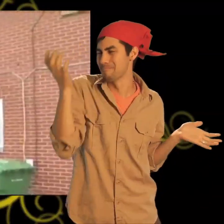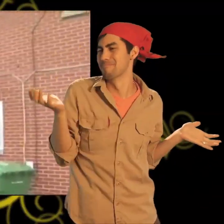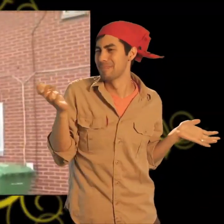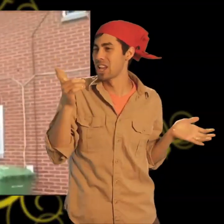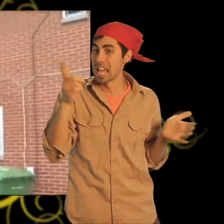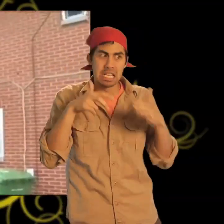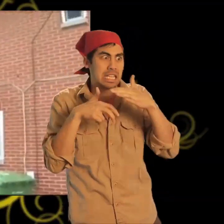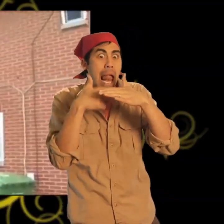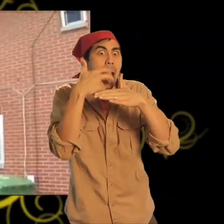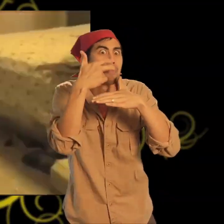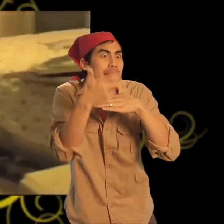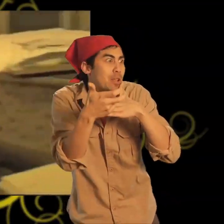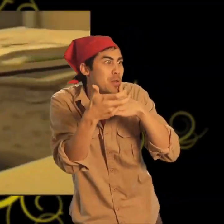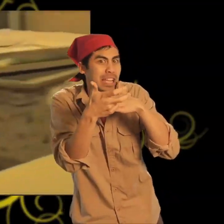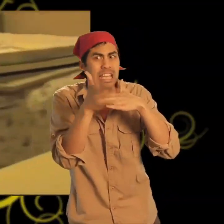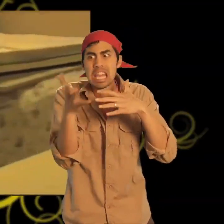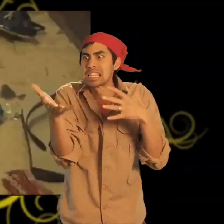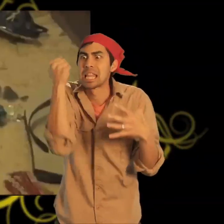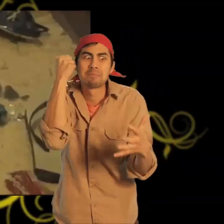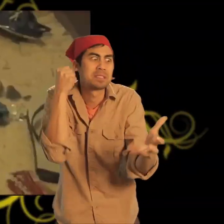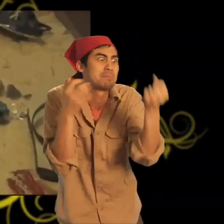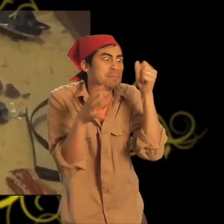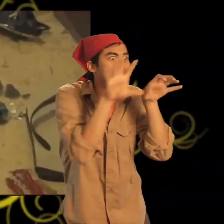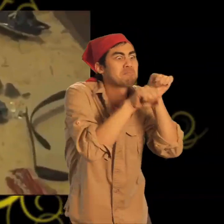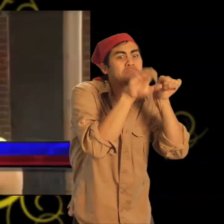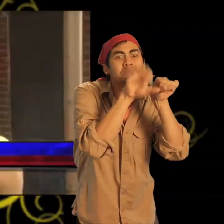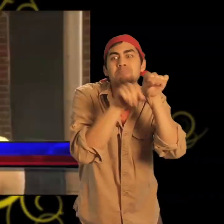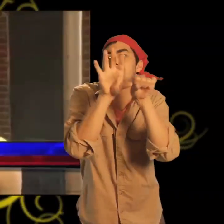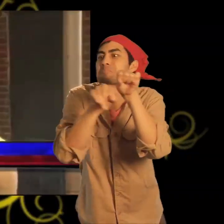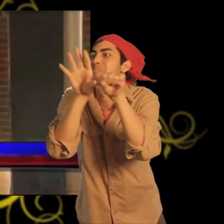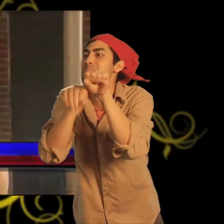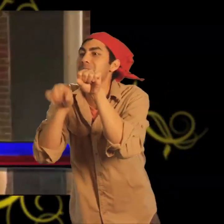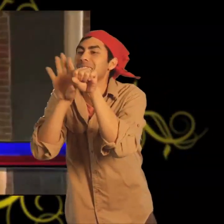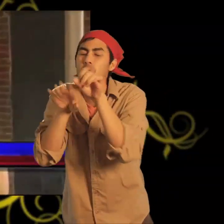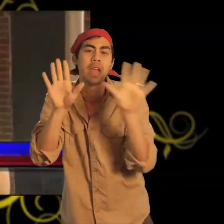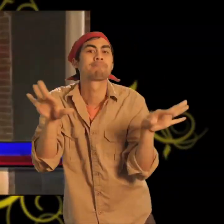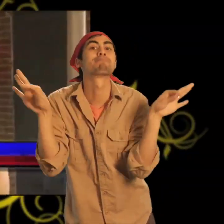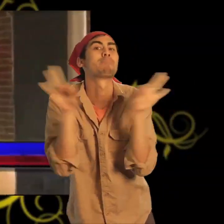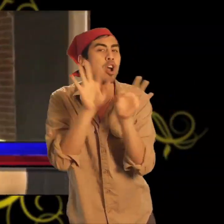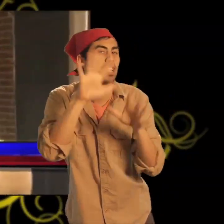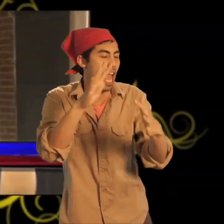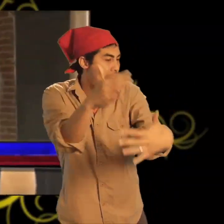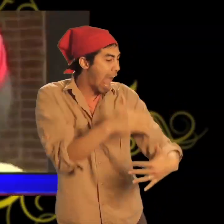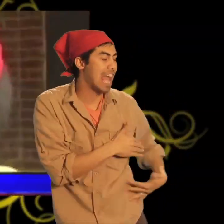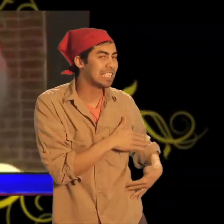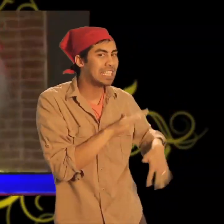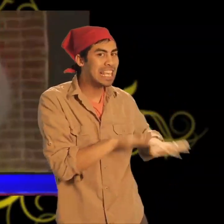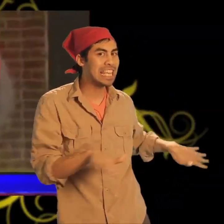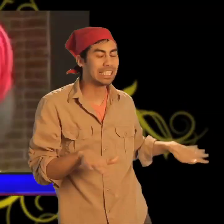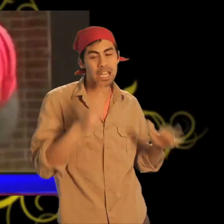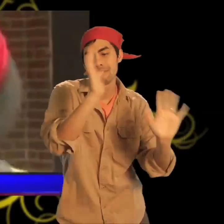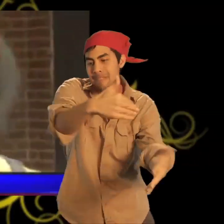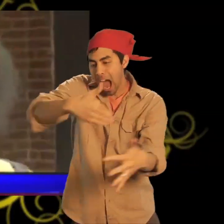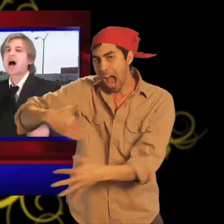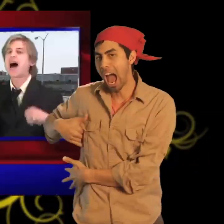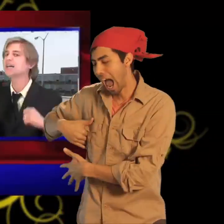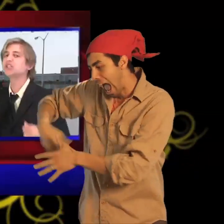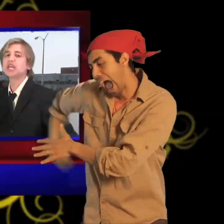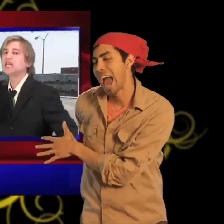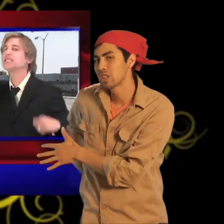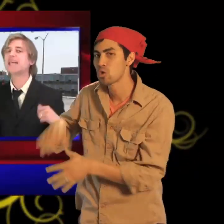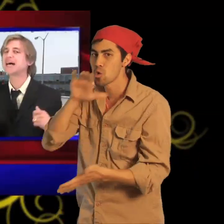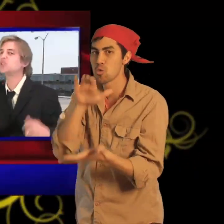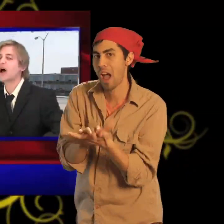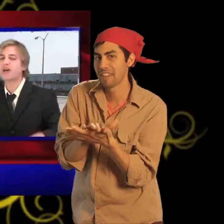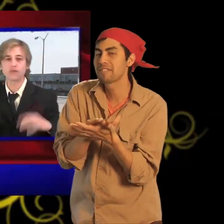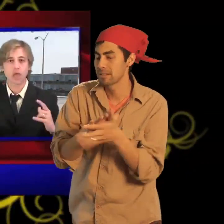climbing in your windows, he's snatching your people up, trying to rape them. So y'all need to hide your kids, hide your wife, hide your kids, hide your wife, hide